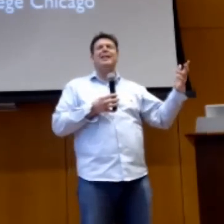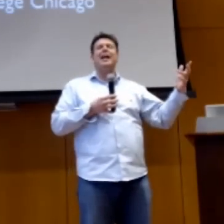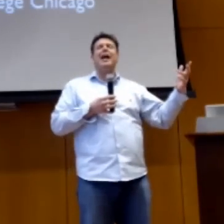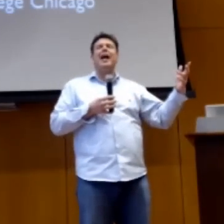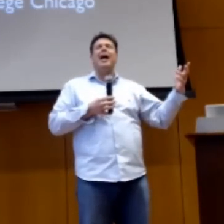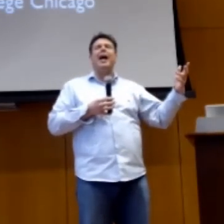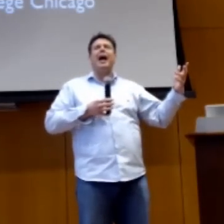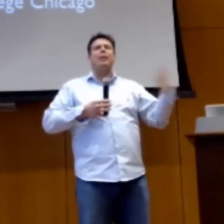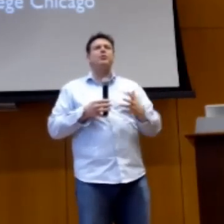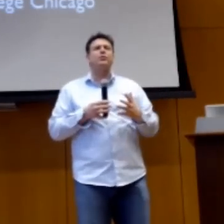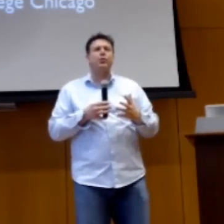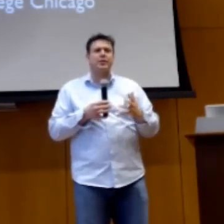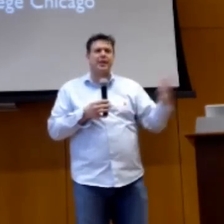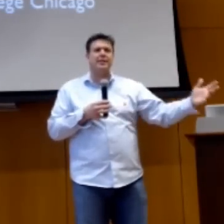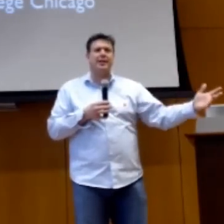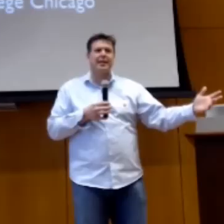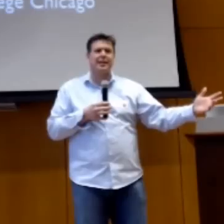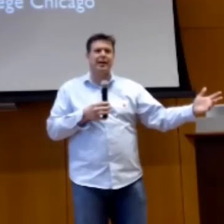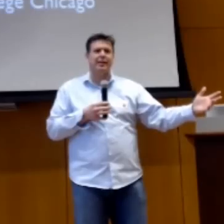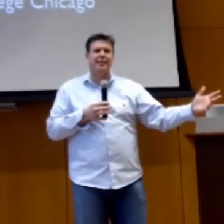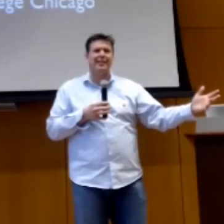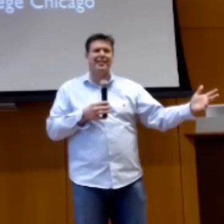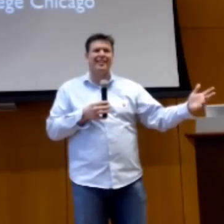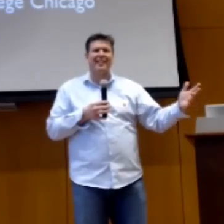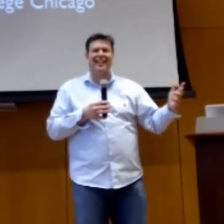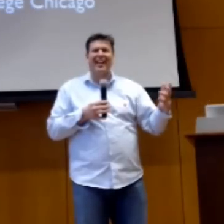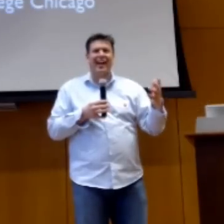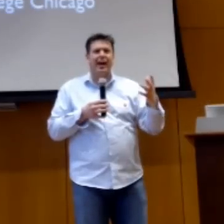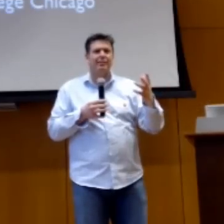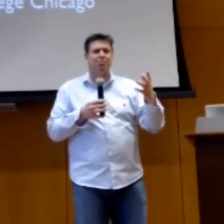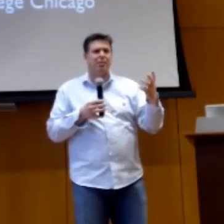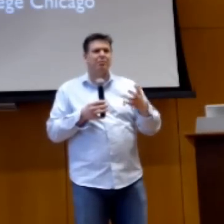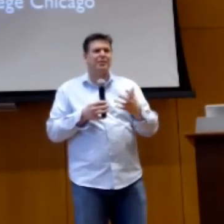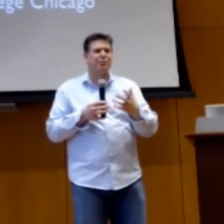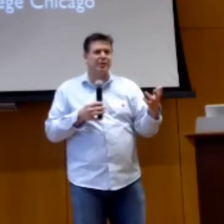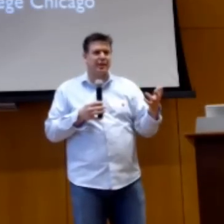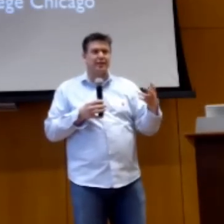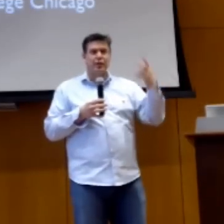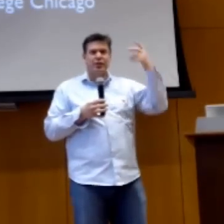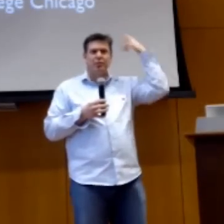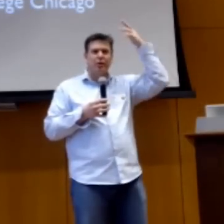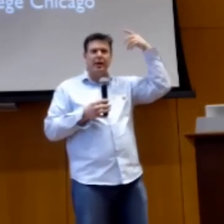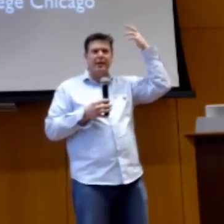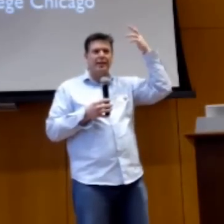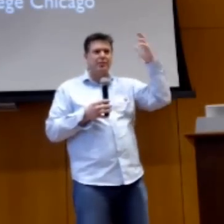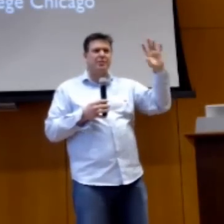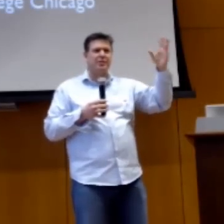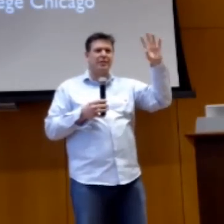I'm just as foolish as he is in ASL. And my mom didn't do these things. She did wear a bandana. It was the